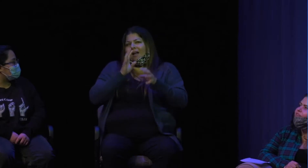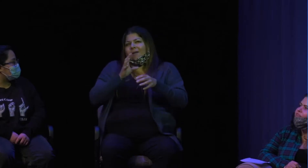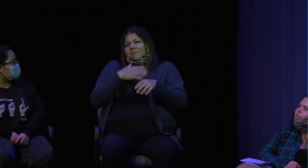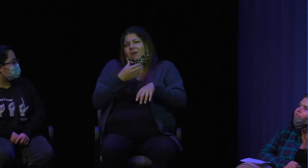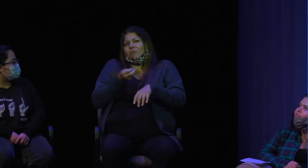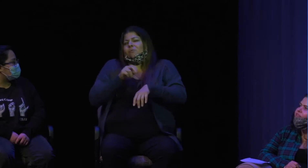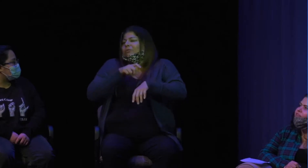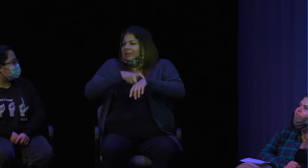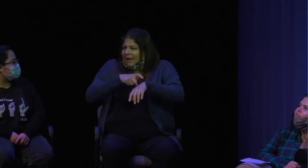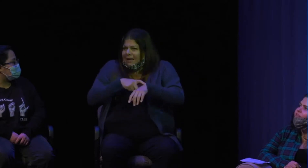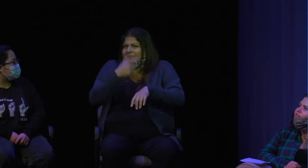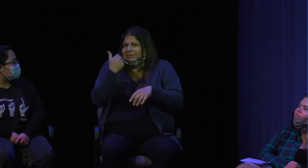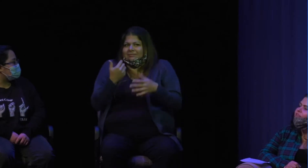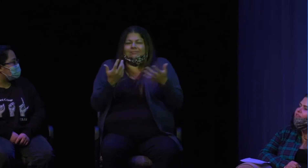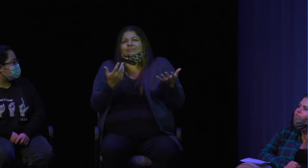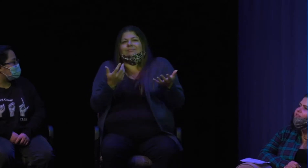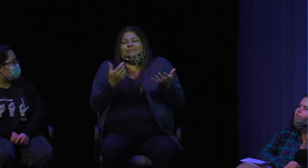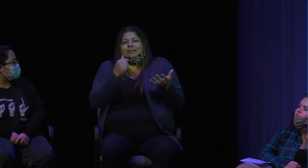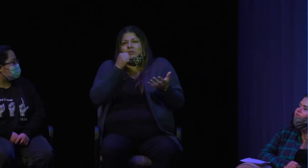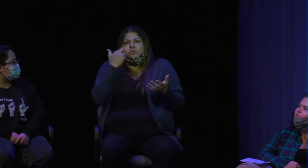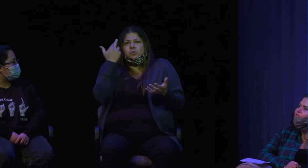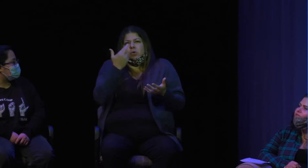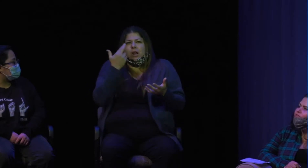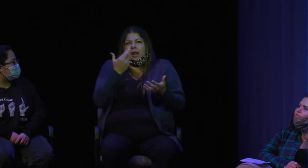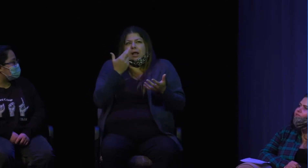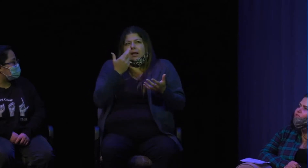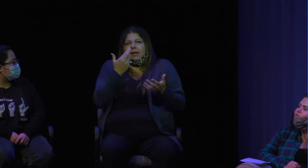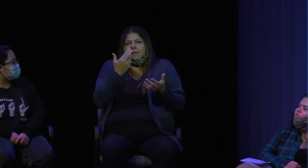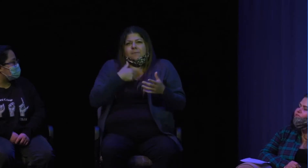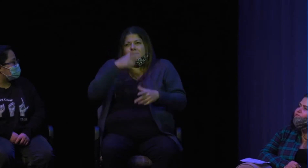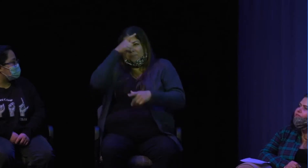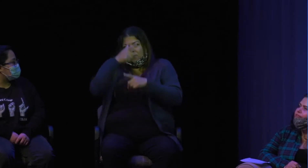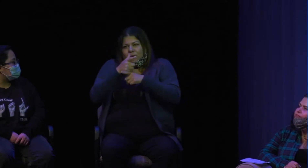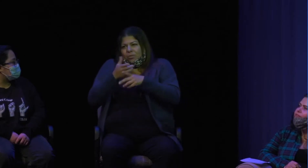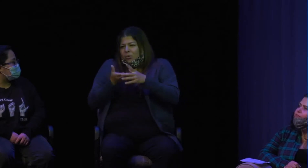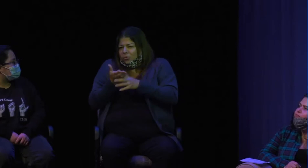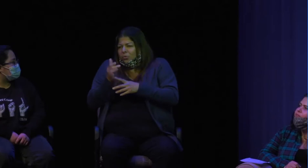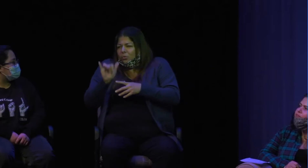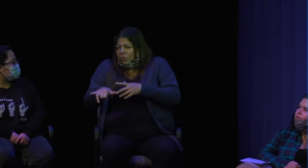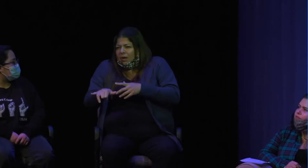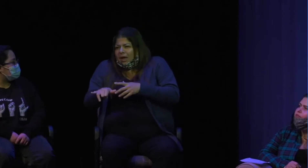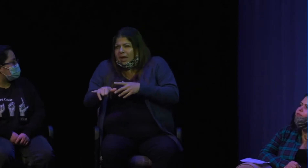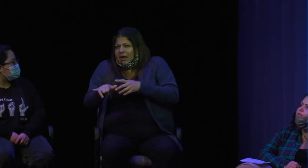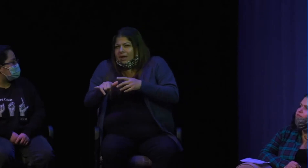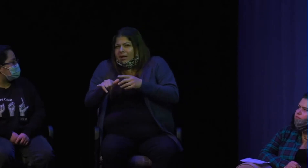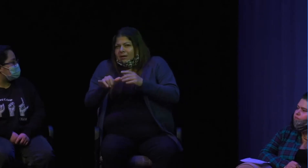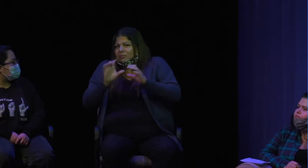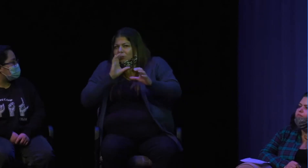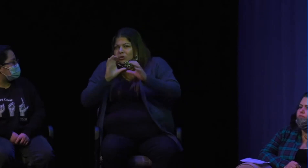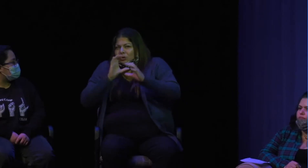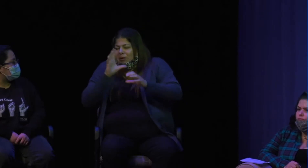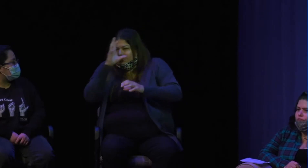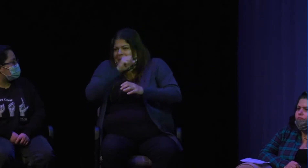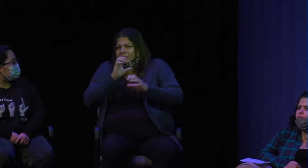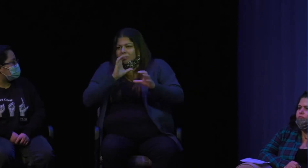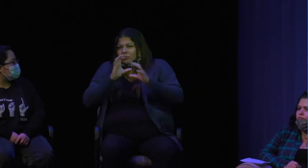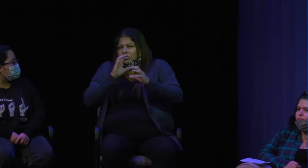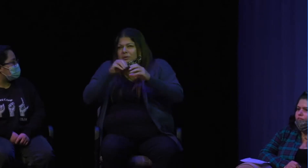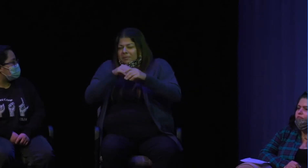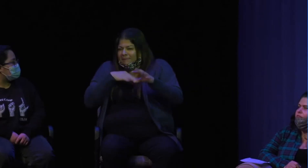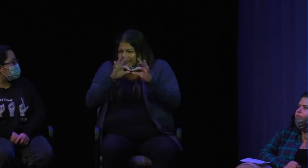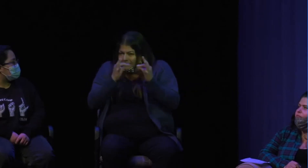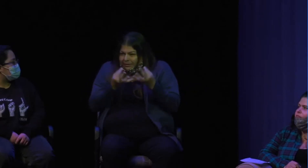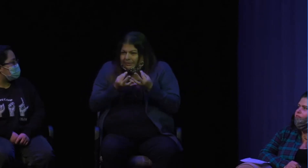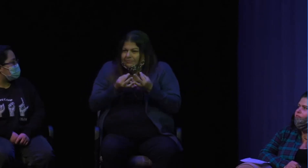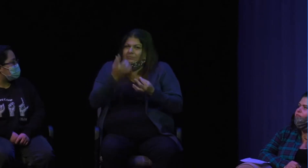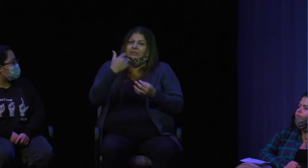impactful. So I had to cry. I had to grieve for that, and I had to take my own time.